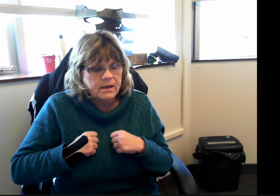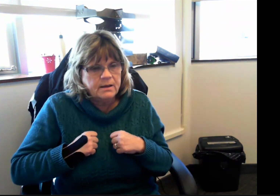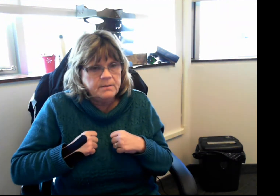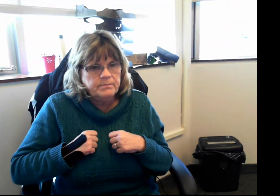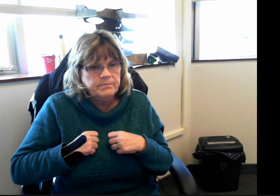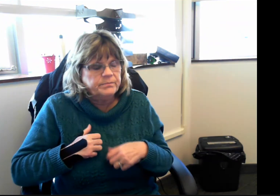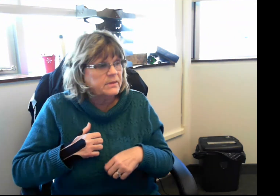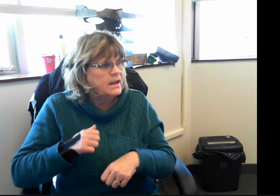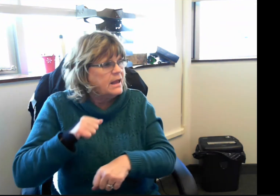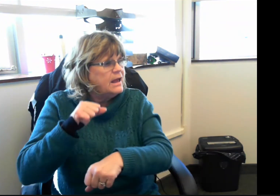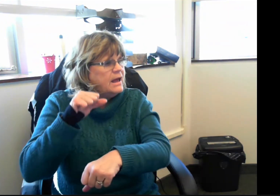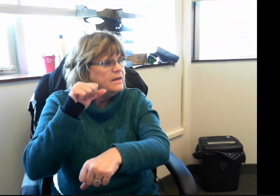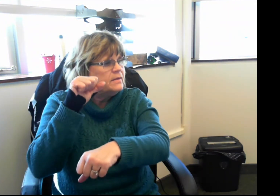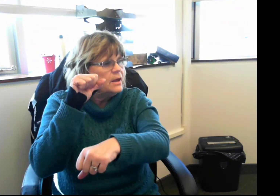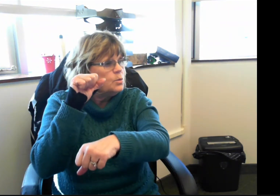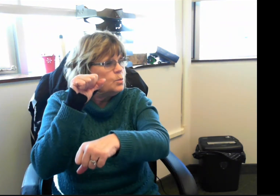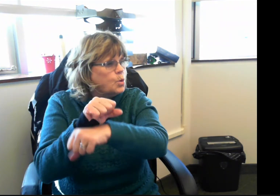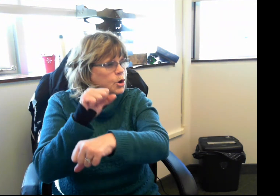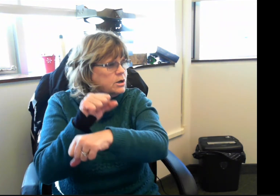Okay. And then work.